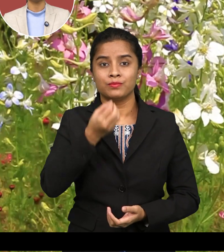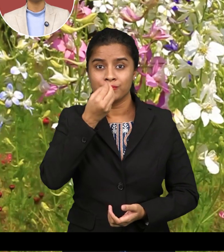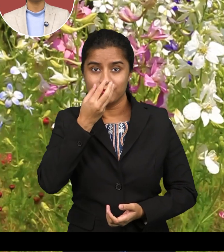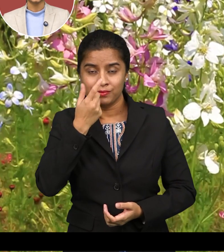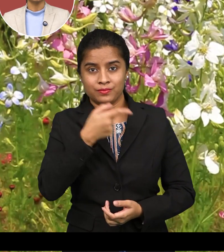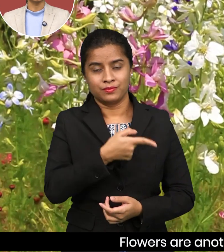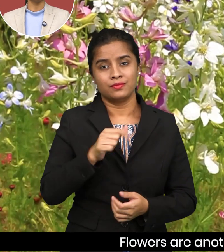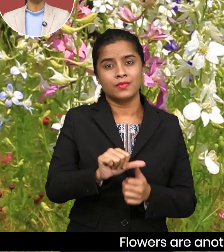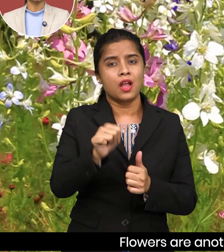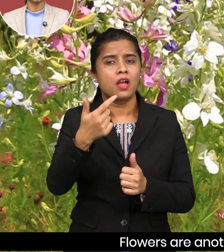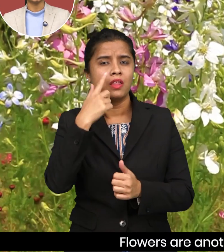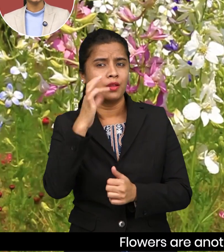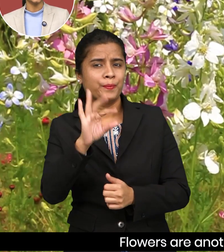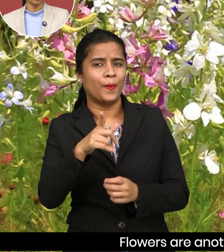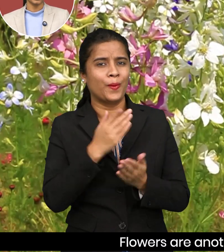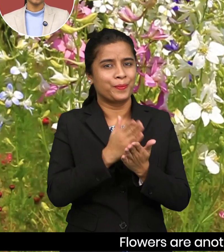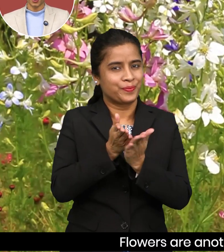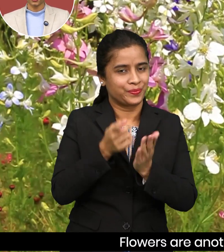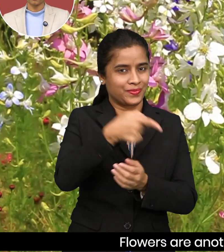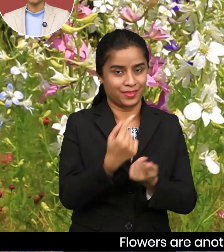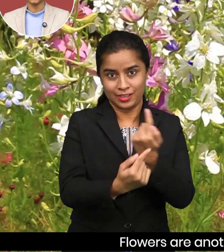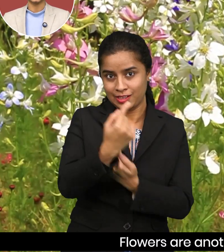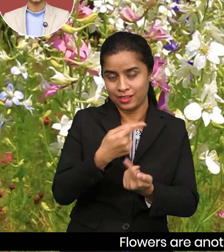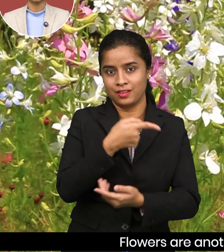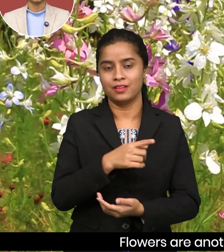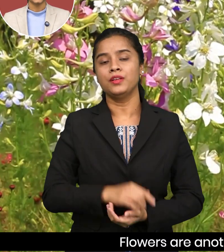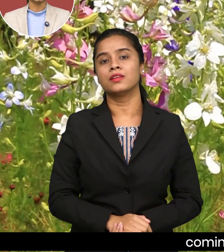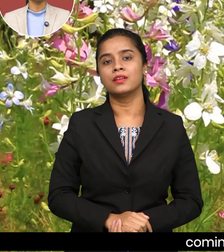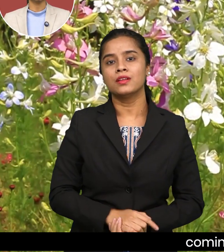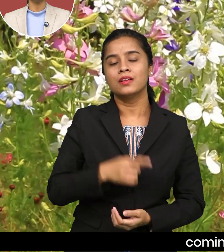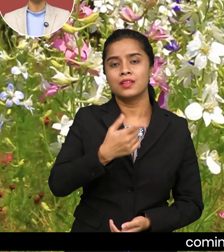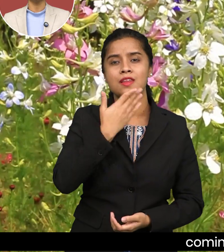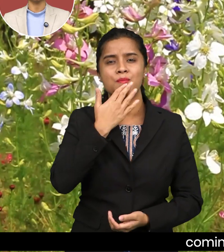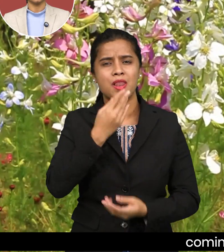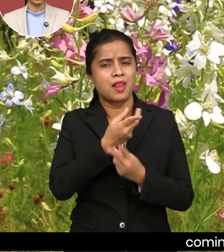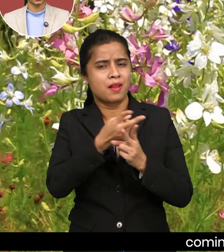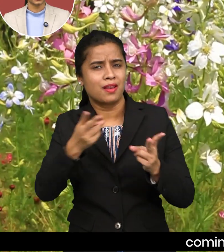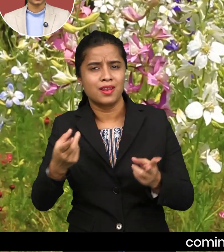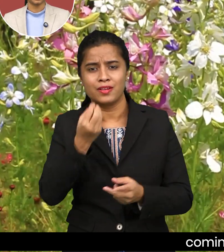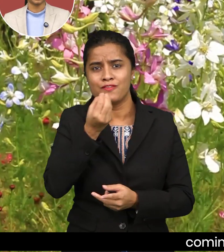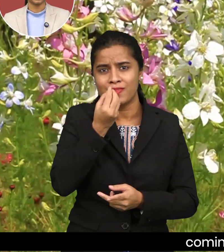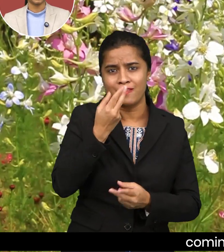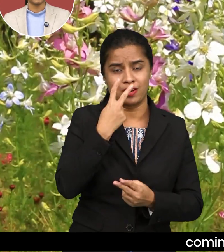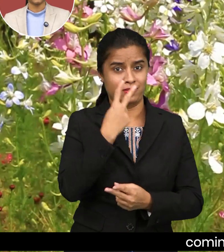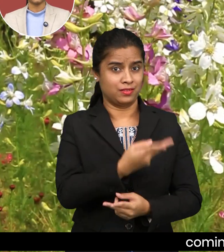Flower. Flowers are another important part of a plant, coming in many colors.